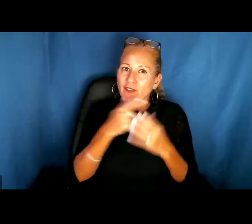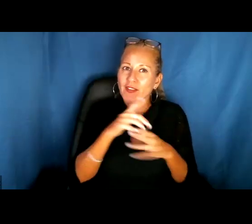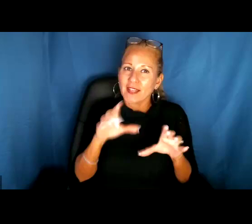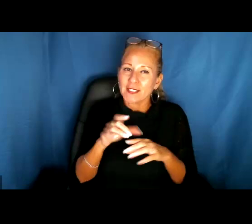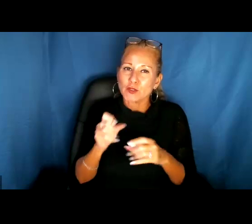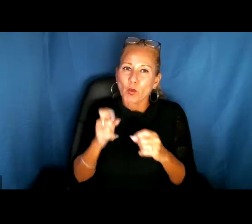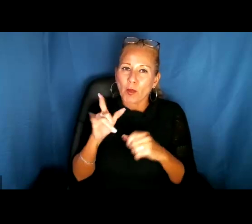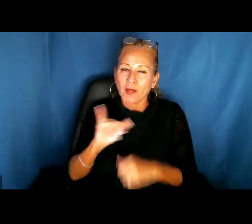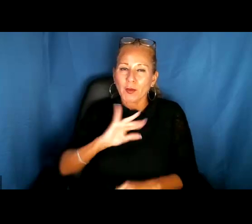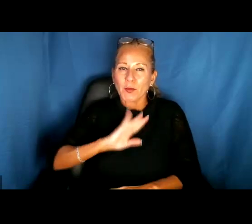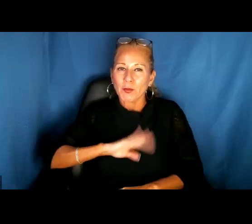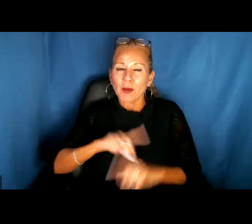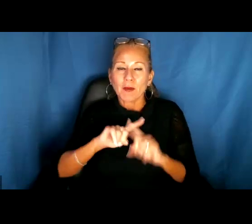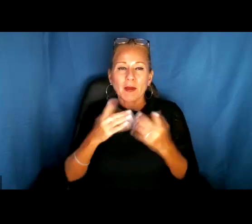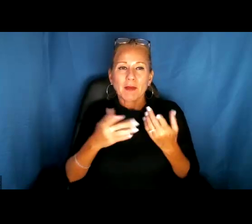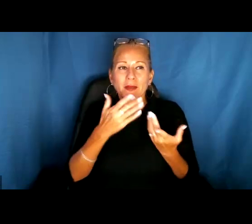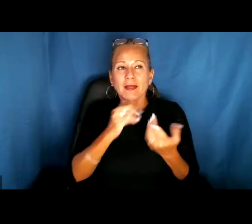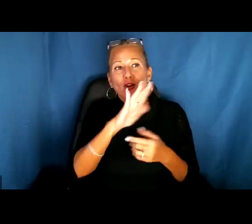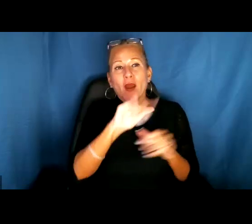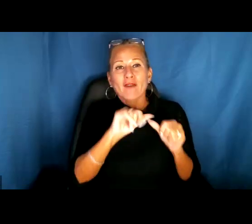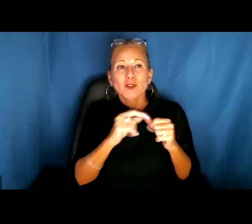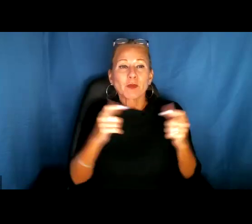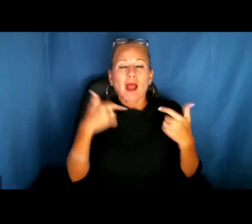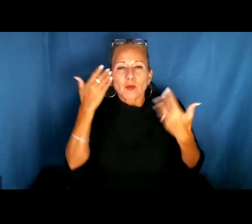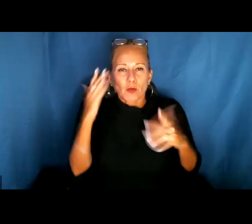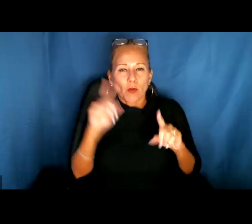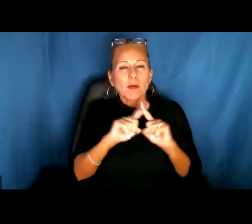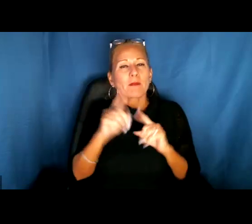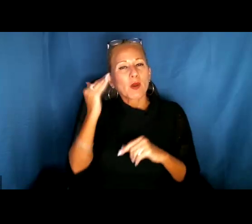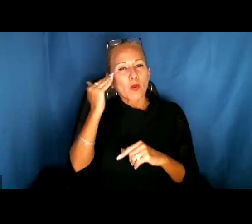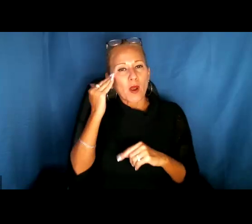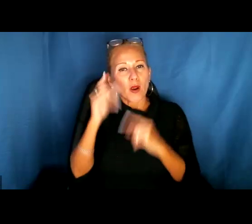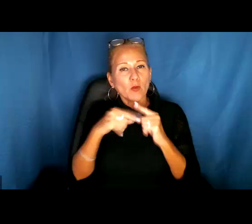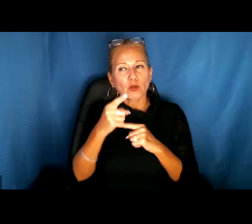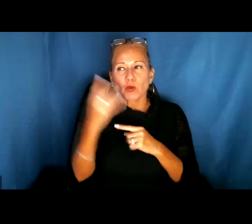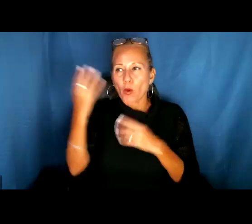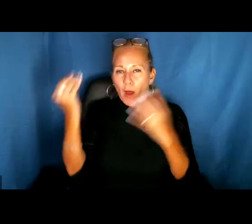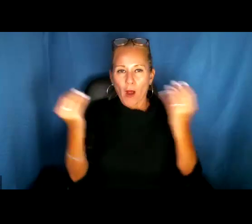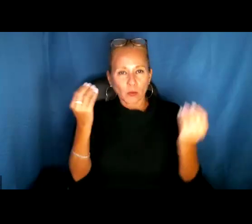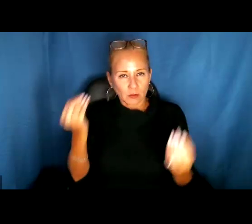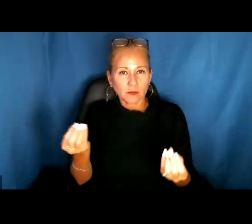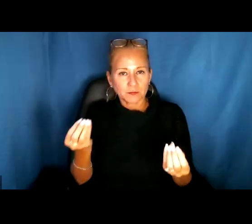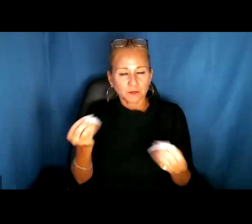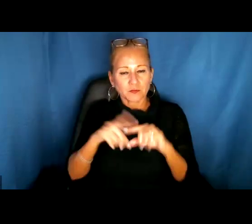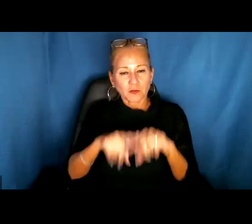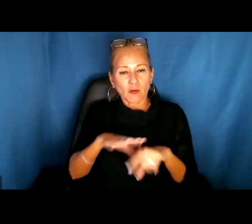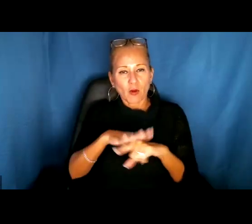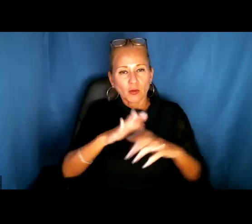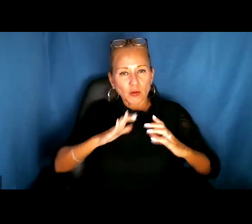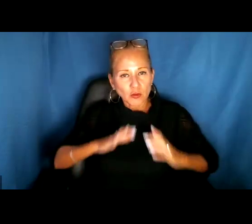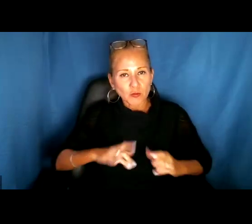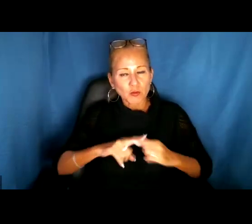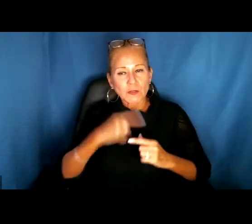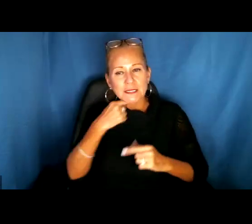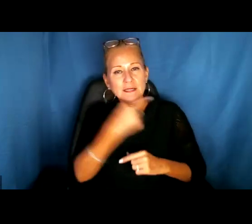done so quickly. May not happen in your area, but be aware of these things when you go out. Rely on your consumers to